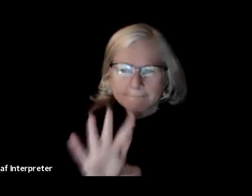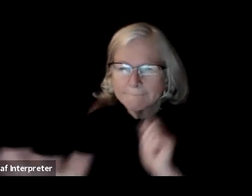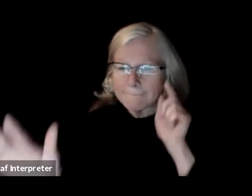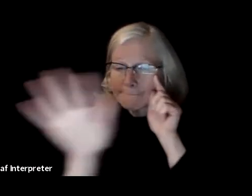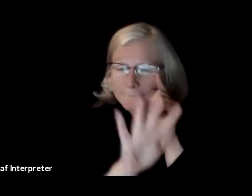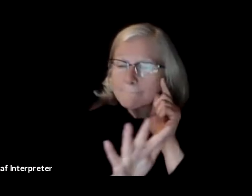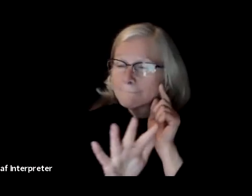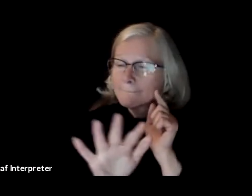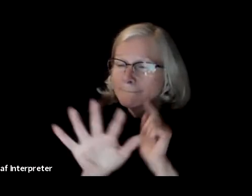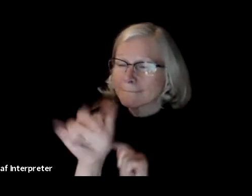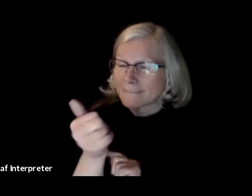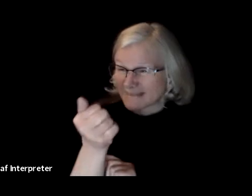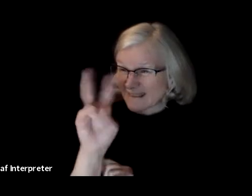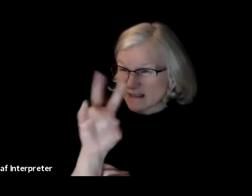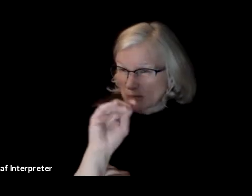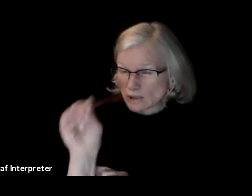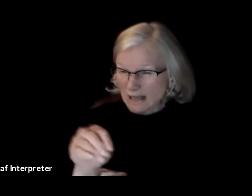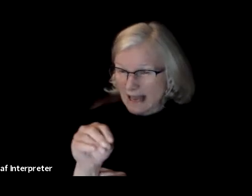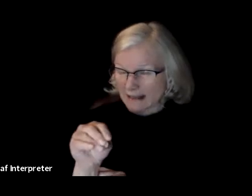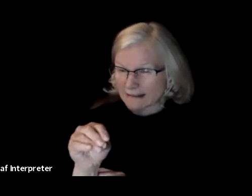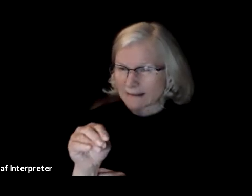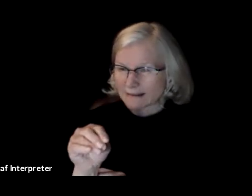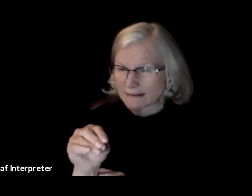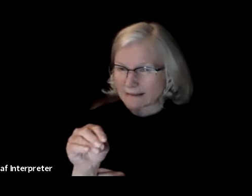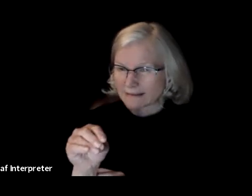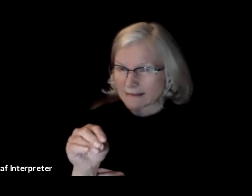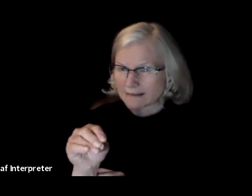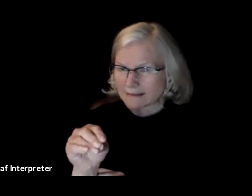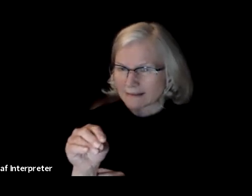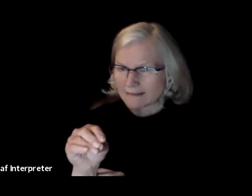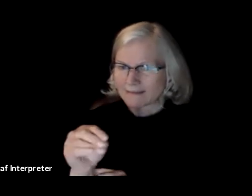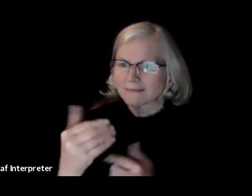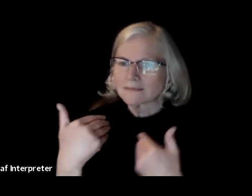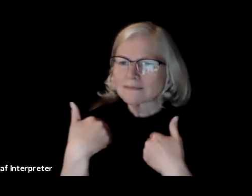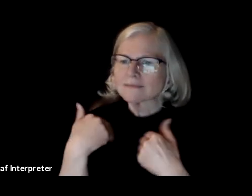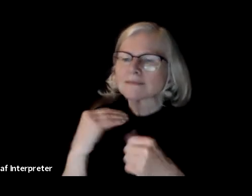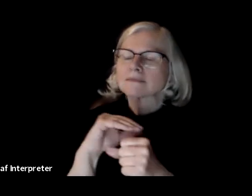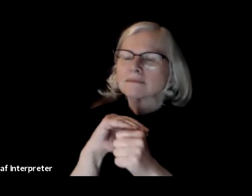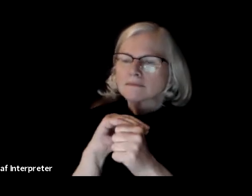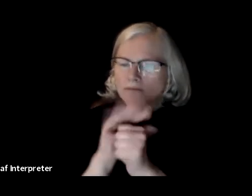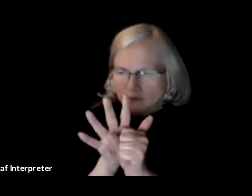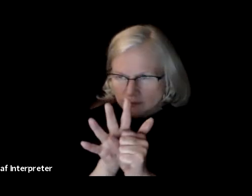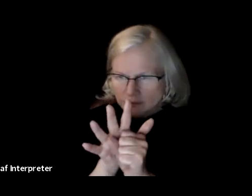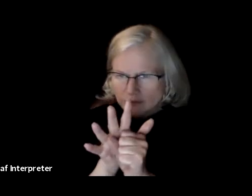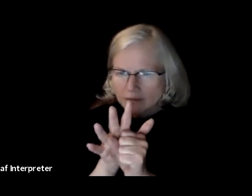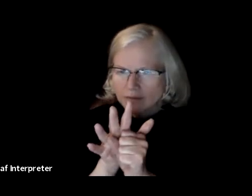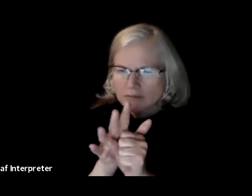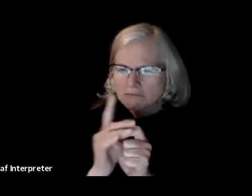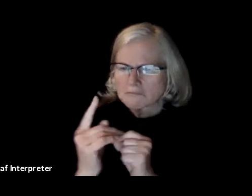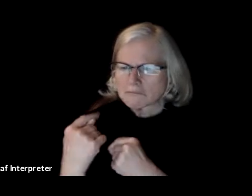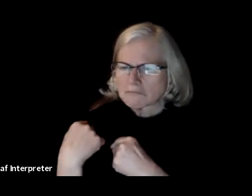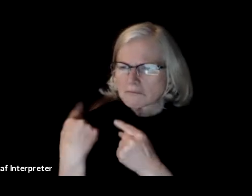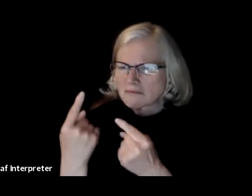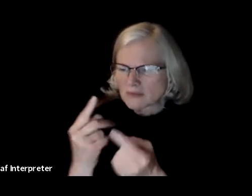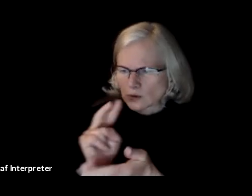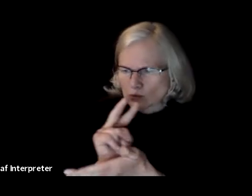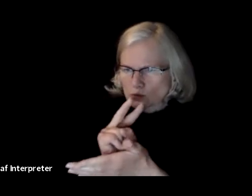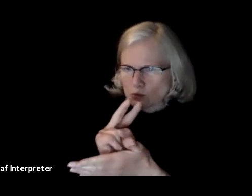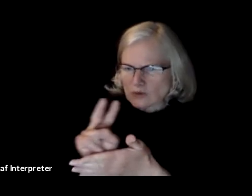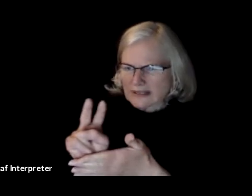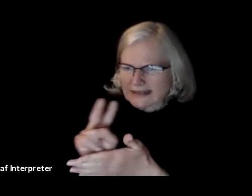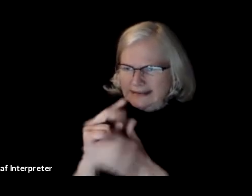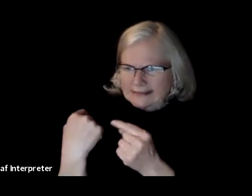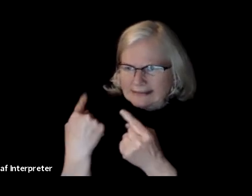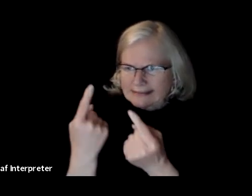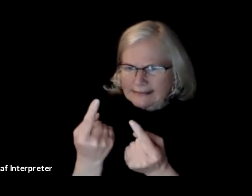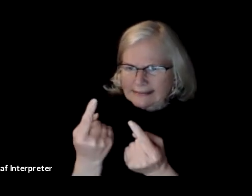COVID-19 case in the last 14 days. There are 31 assisted living type facilities,